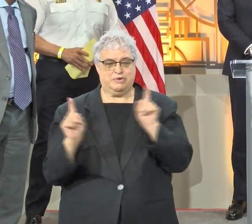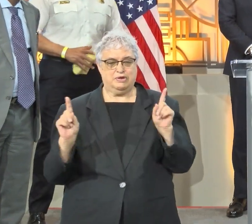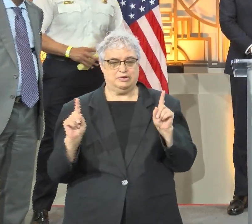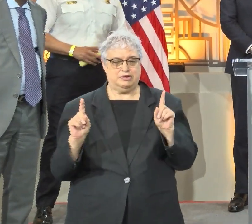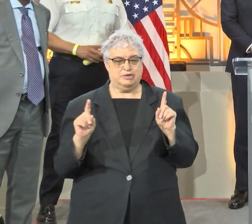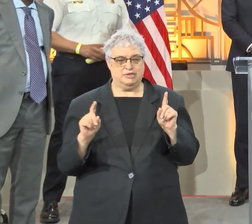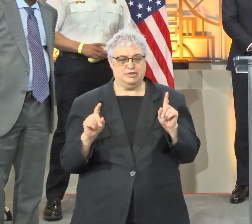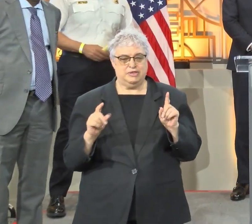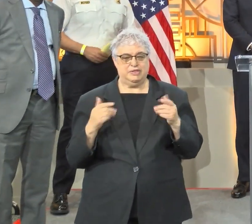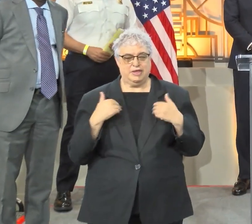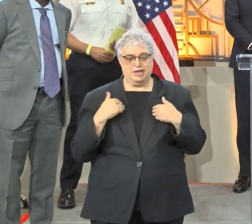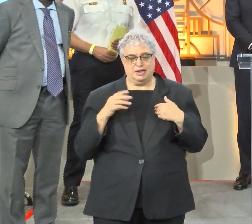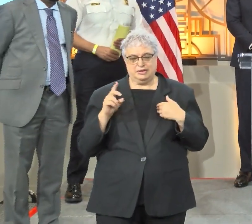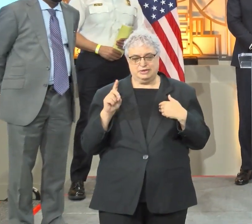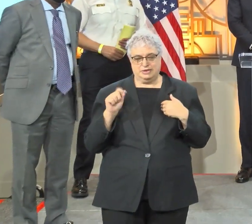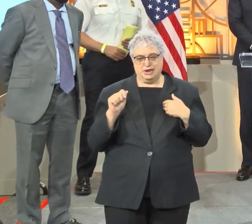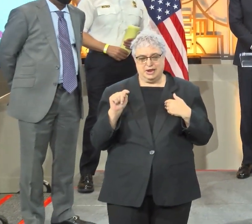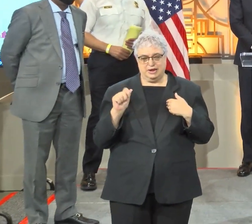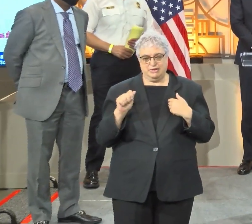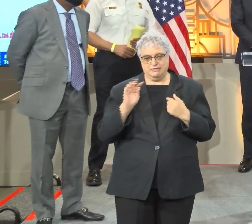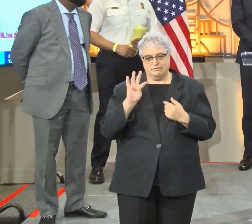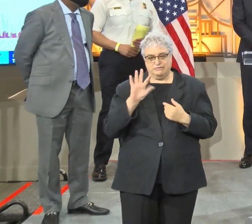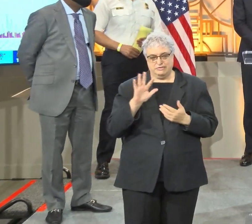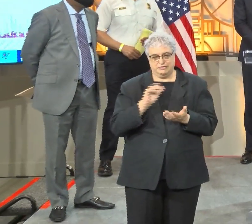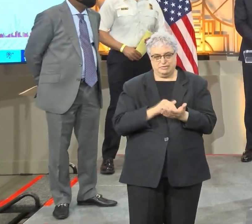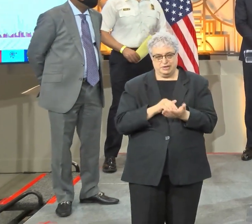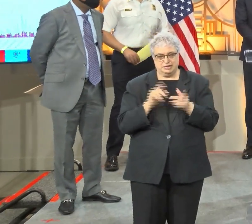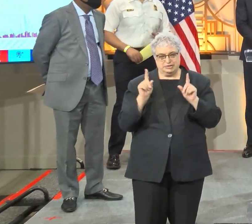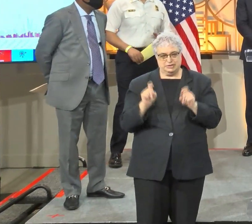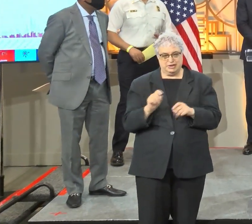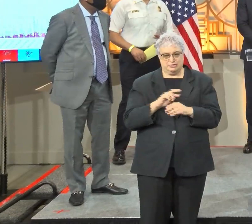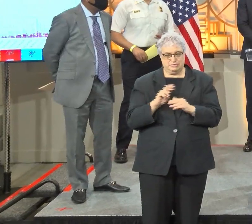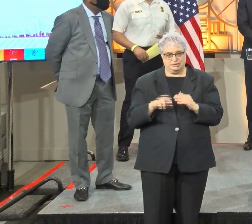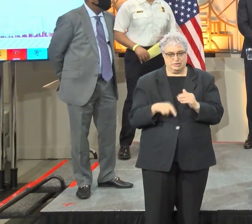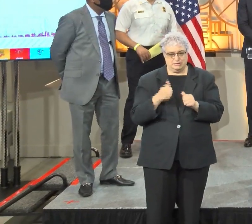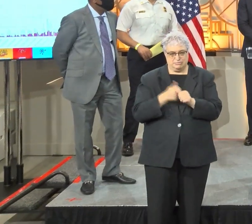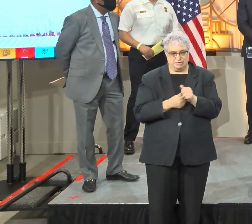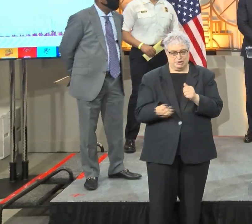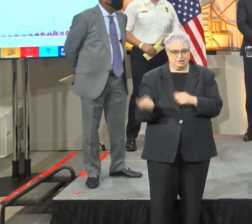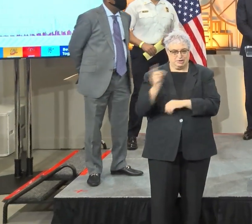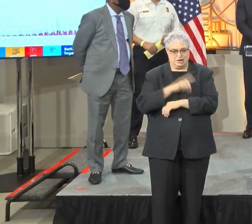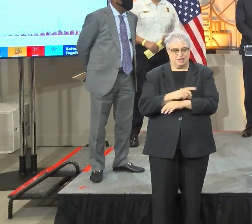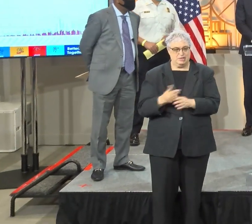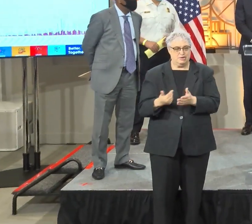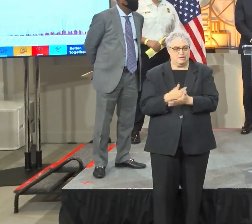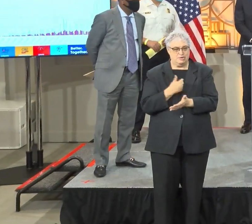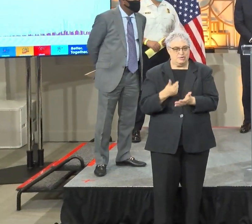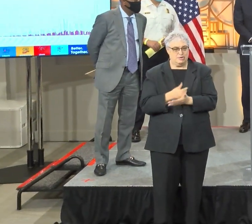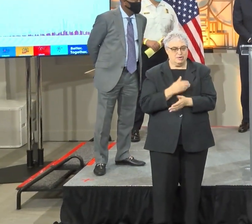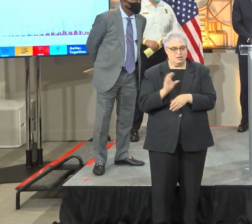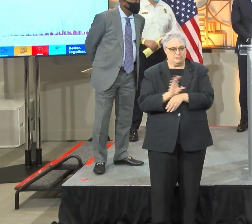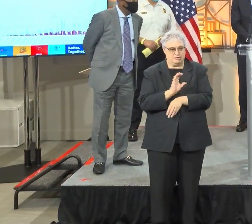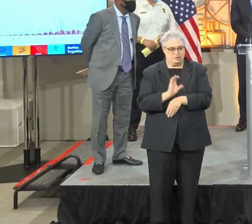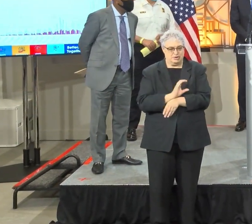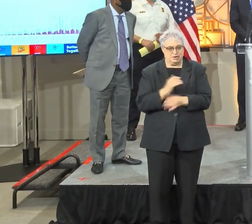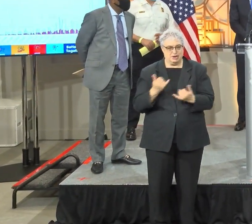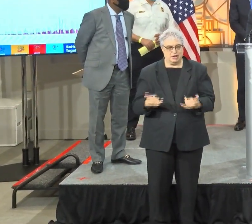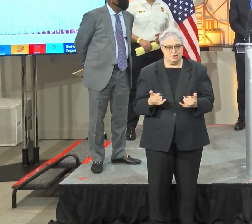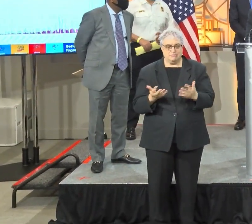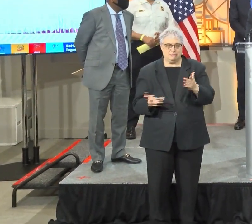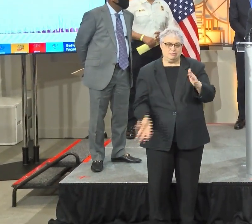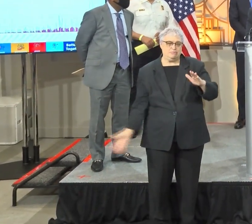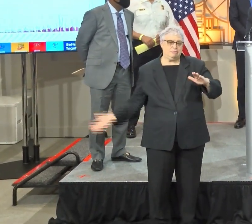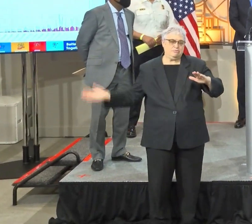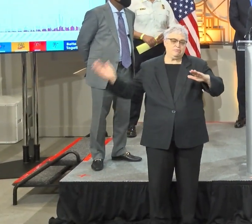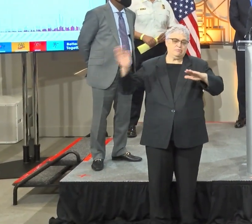that the state had been able to handle about 45,000 test results per day. And with their new computer system, that